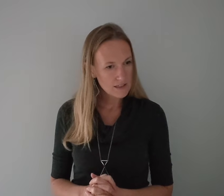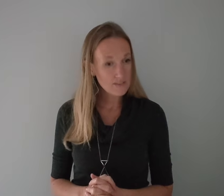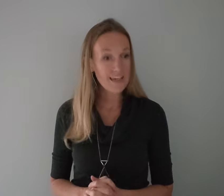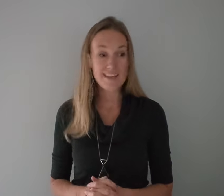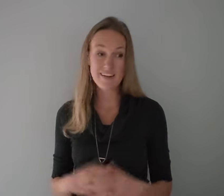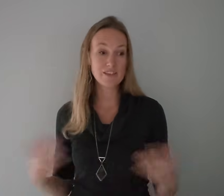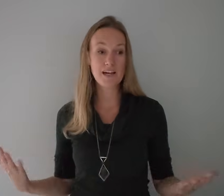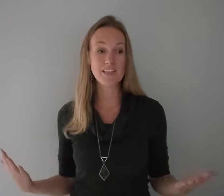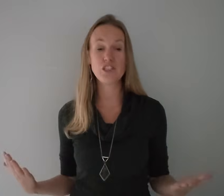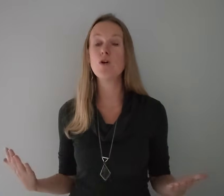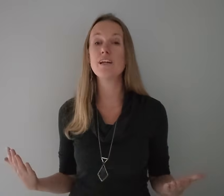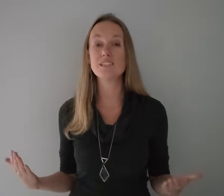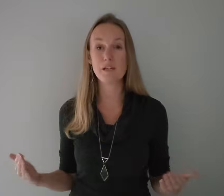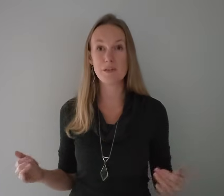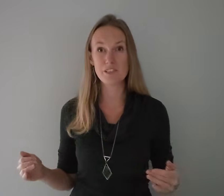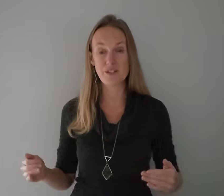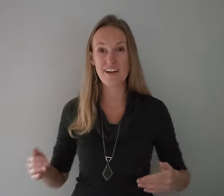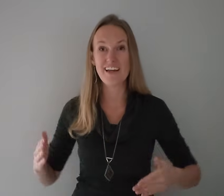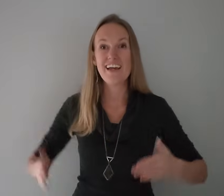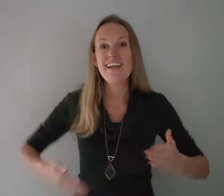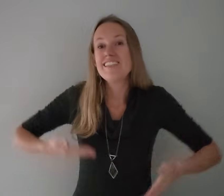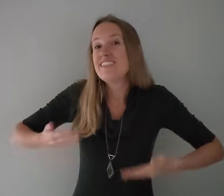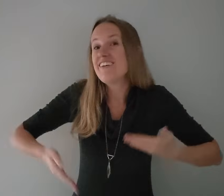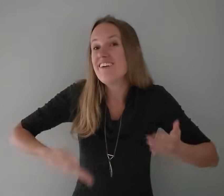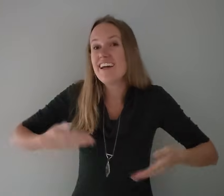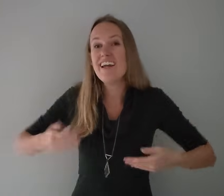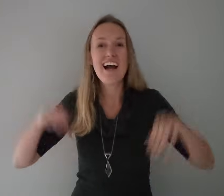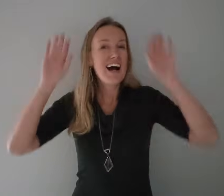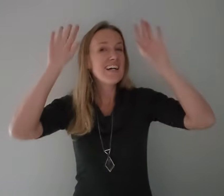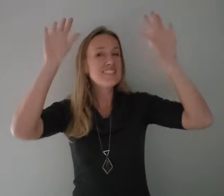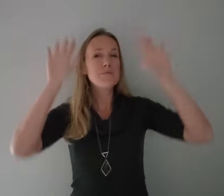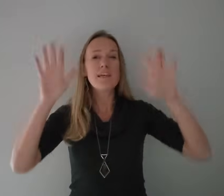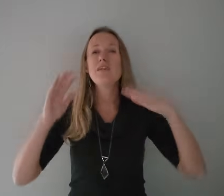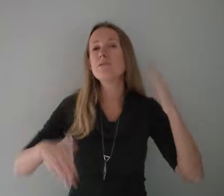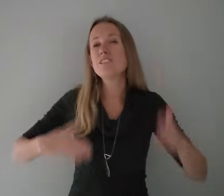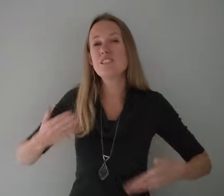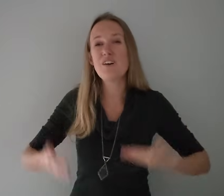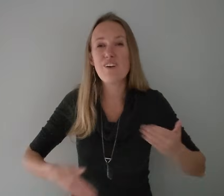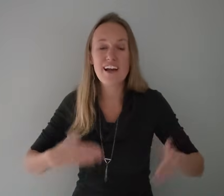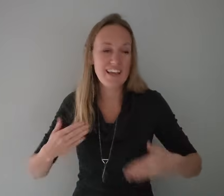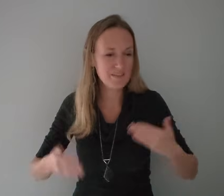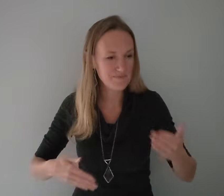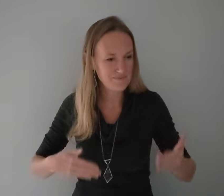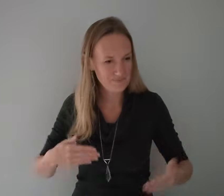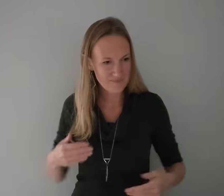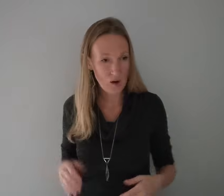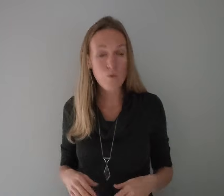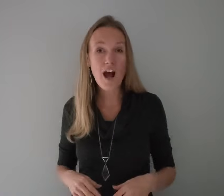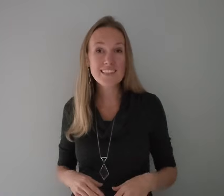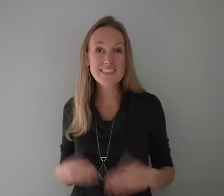Sorry, and then it goes back to joy, unspeakable joy. Joy, unspeakable joy, rises in